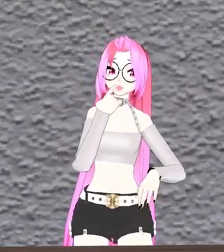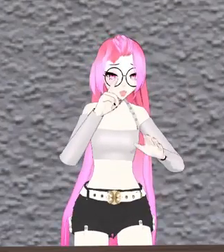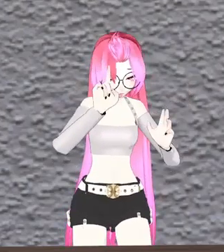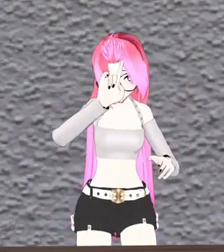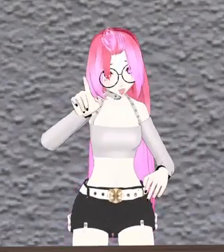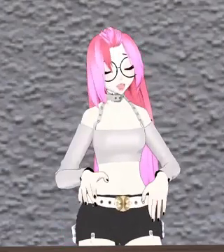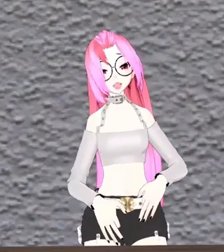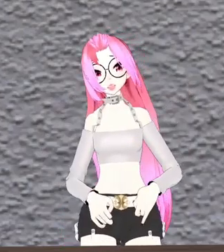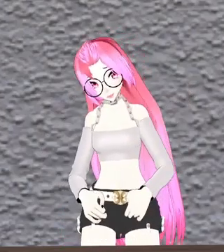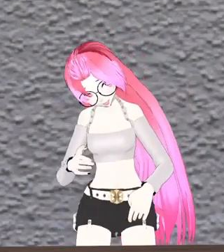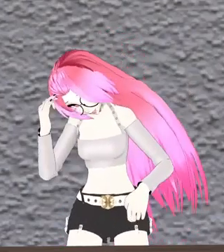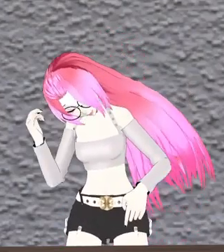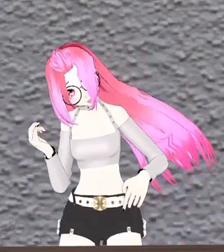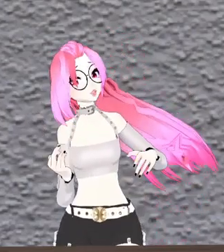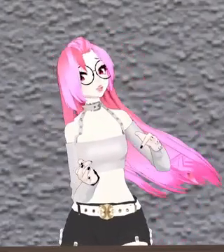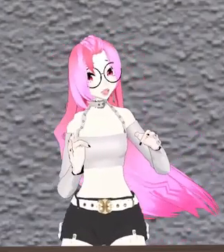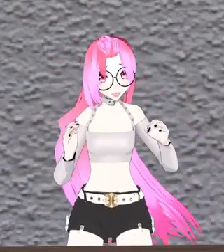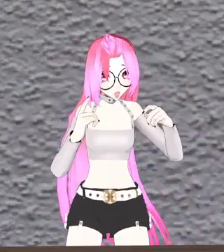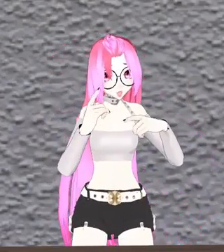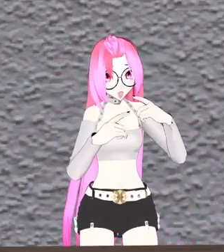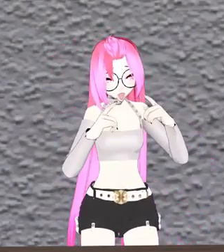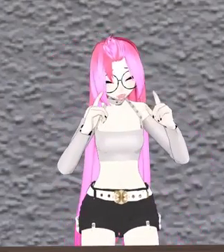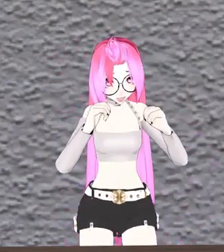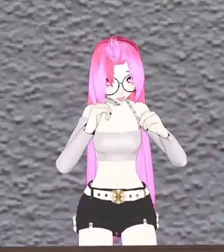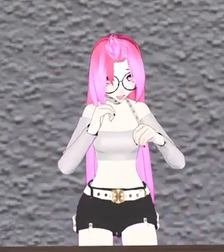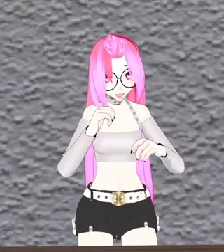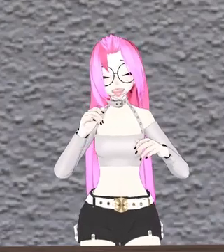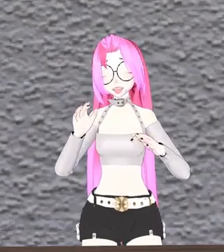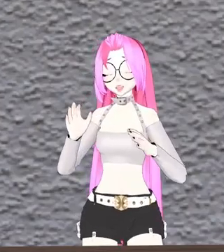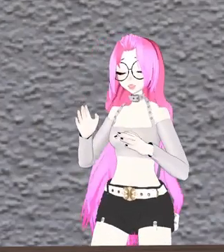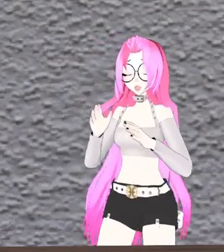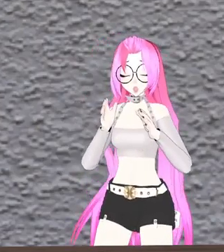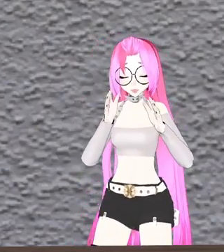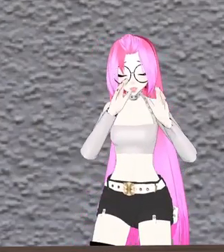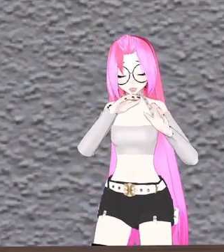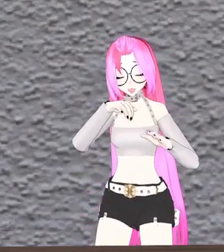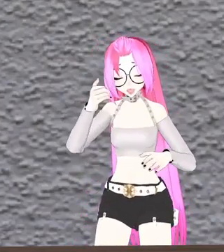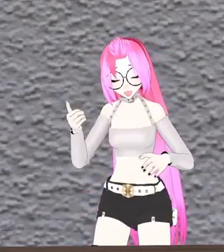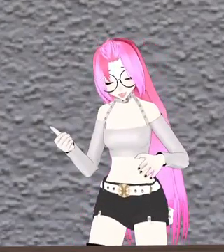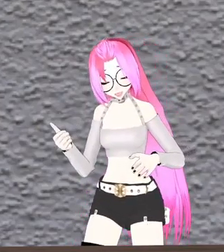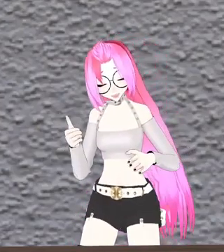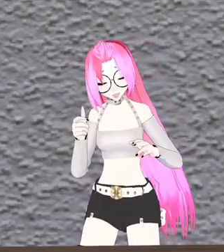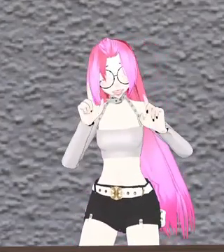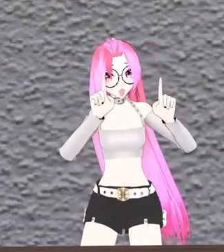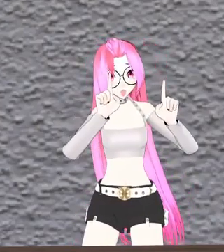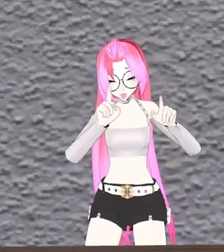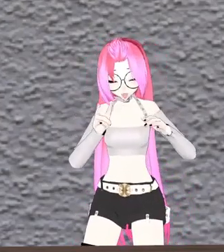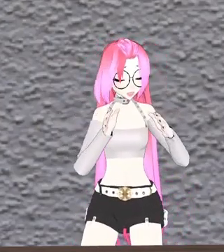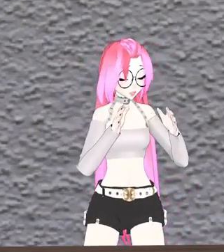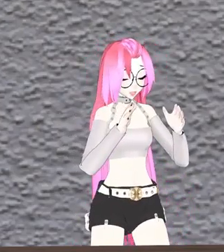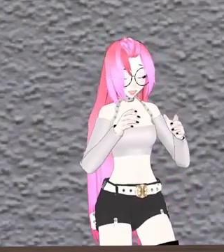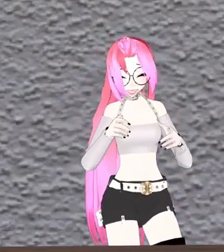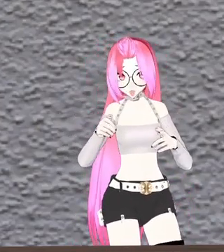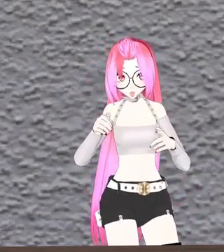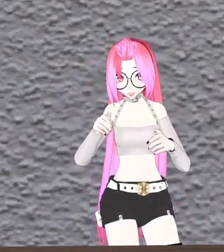No, not... Okay, God. I'm sorry, sign could be complicated. Okay, so the only other context, most likely, that you're going to be seeing this is,